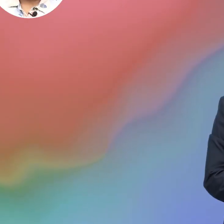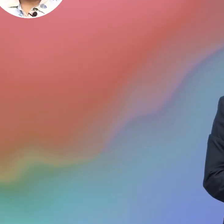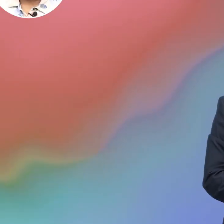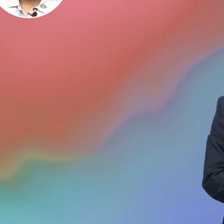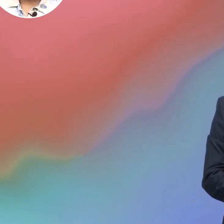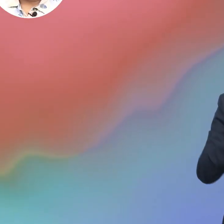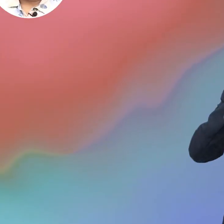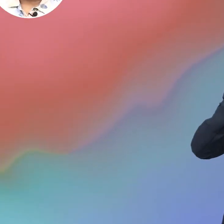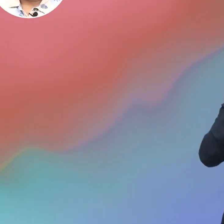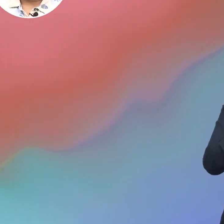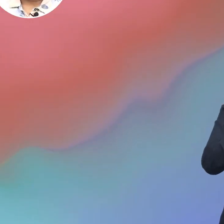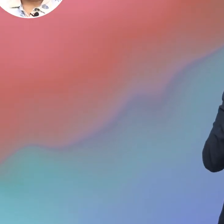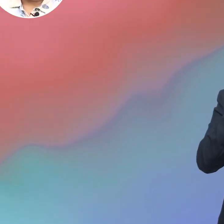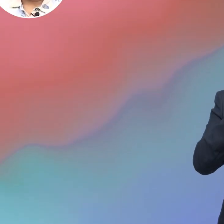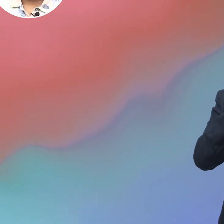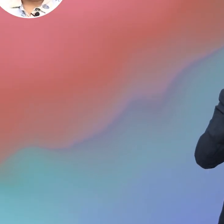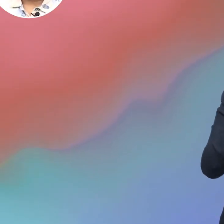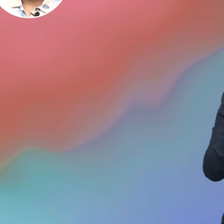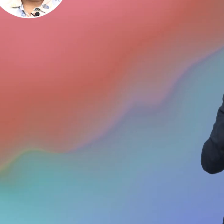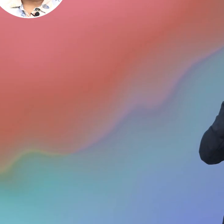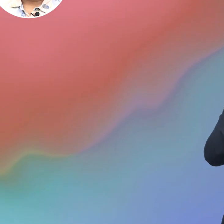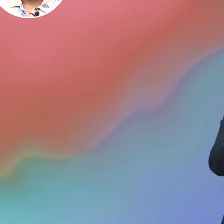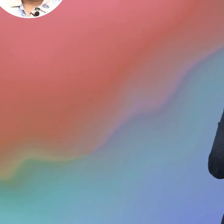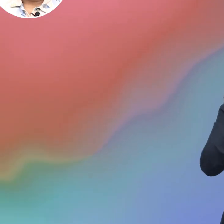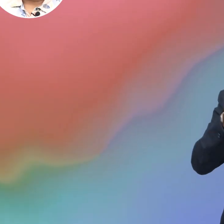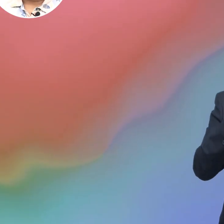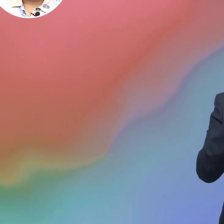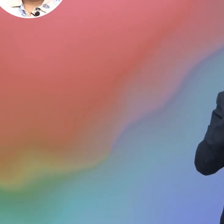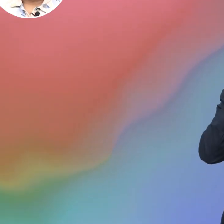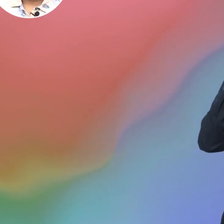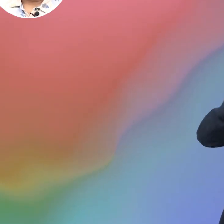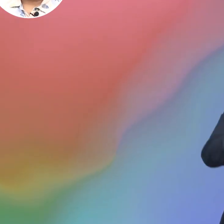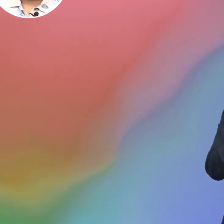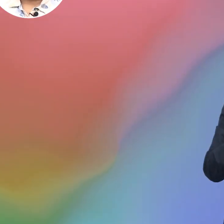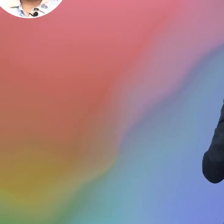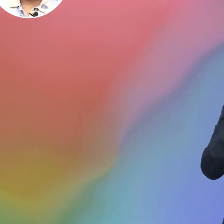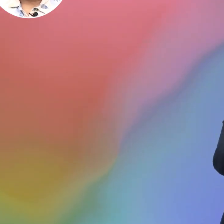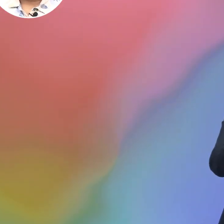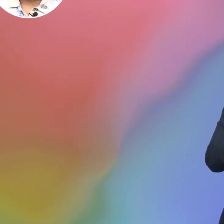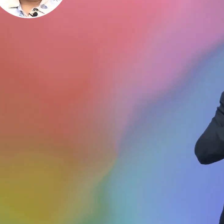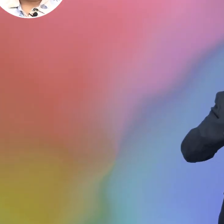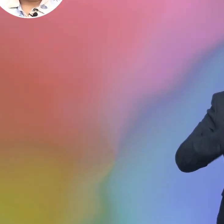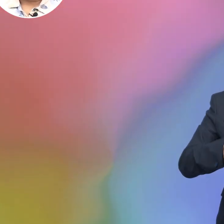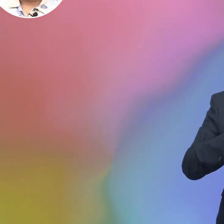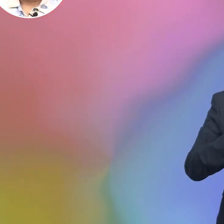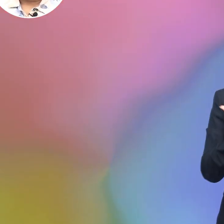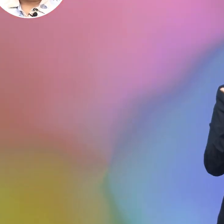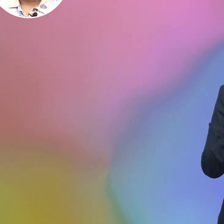The terrestrial and aquatic animals are adapted to different types of